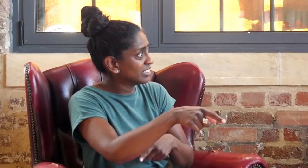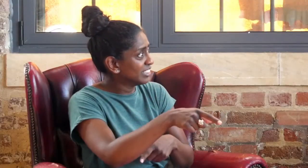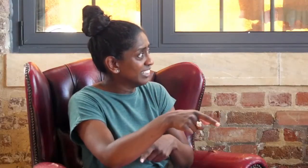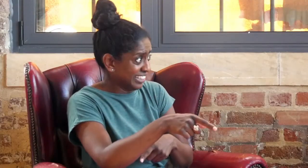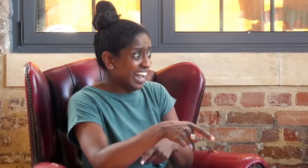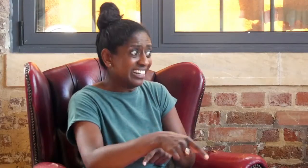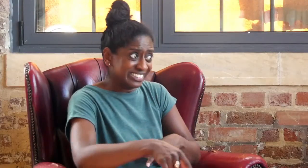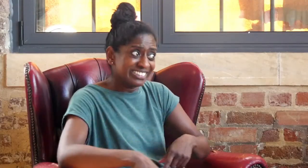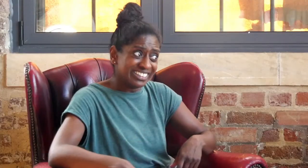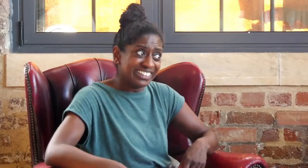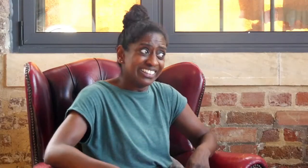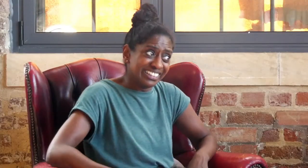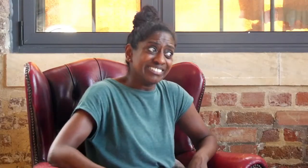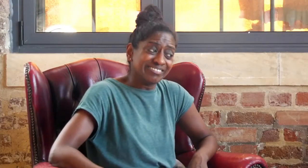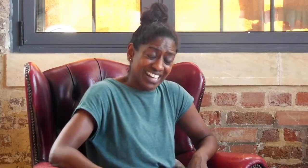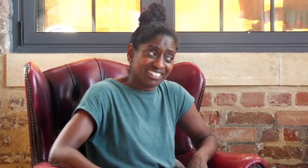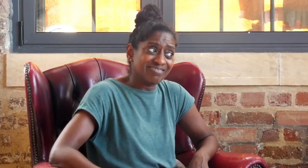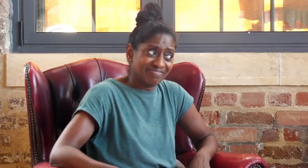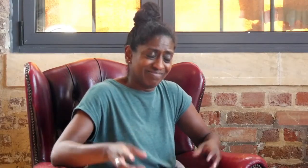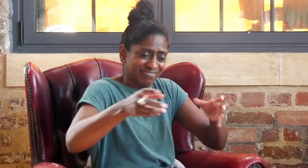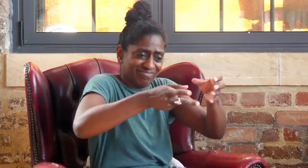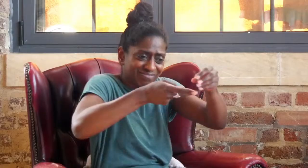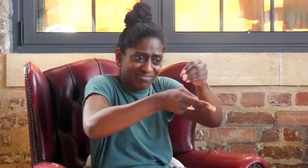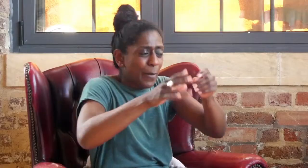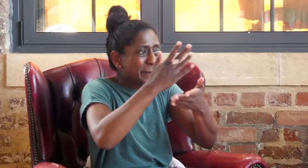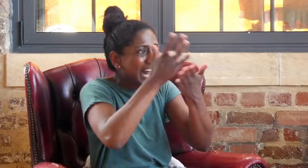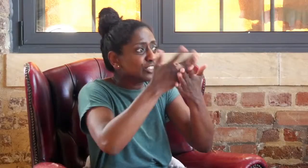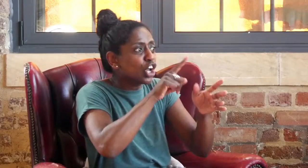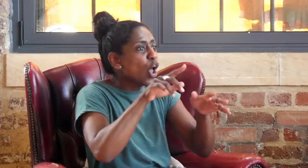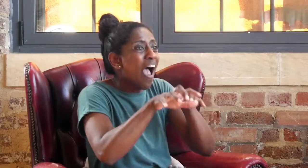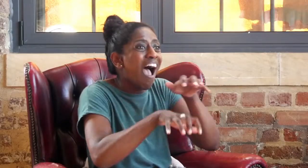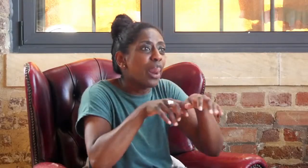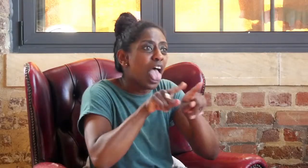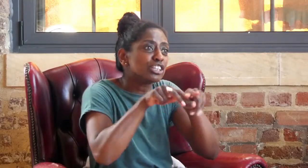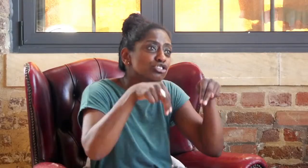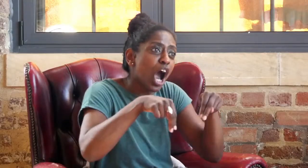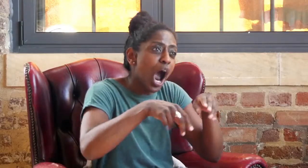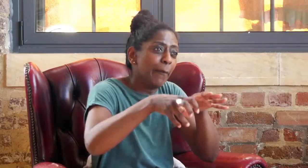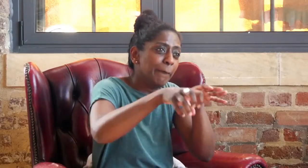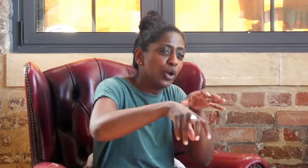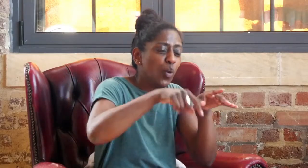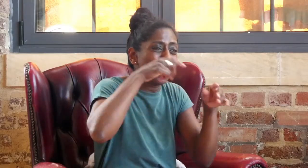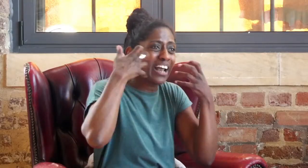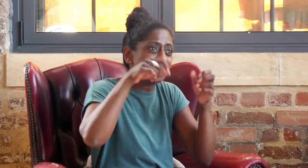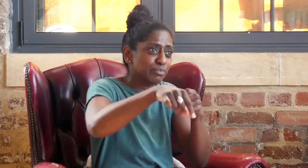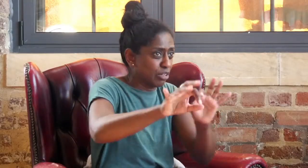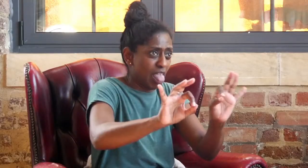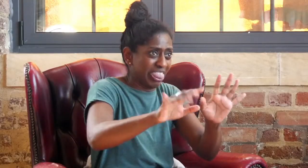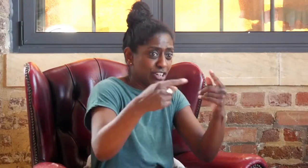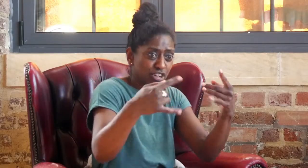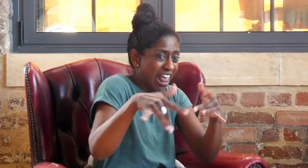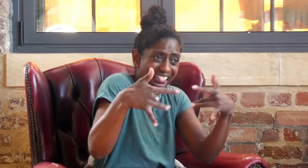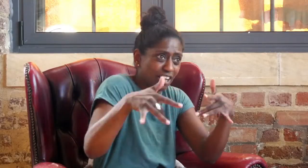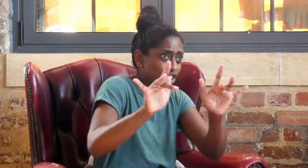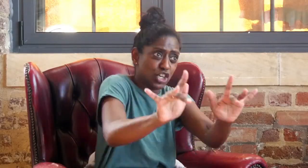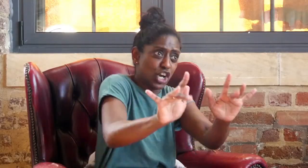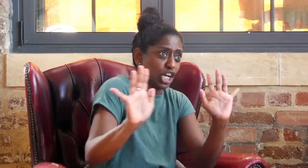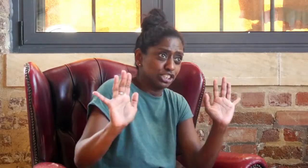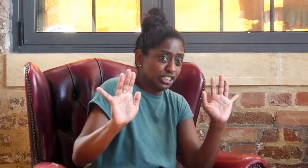And it's same like some other pieces. Like cuttings as well. You've got to be careful. Don't ever take a cutting from low